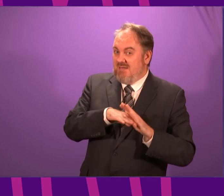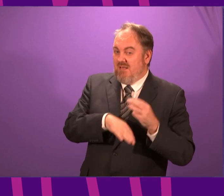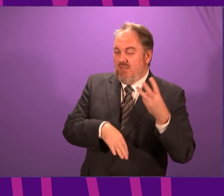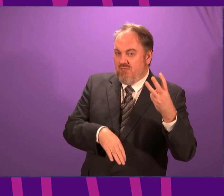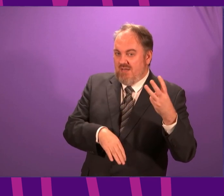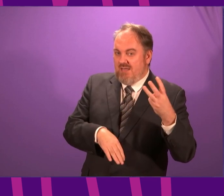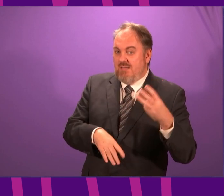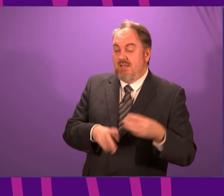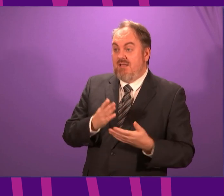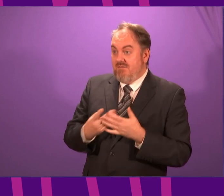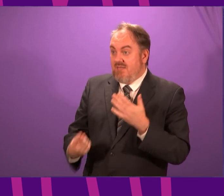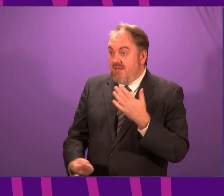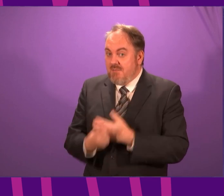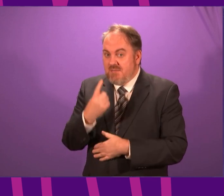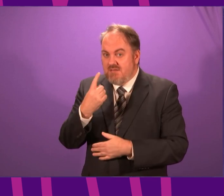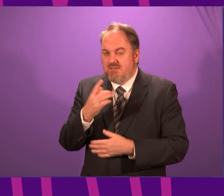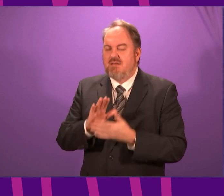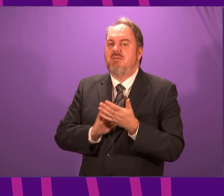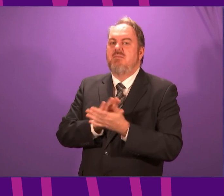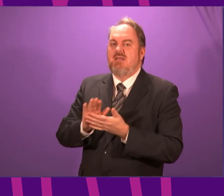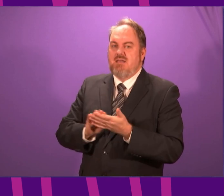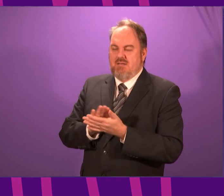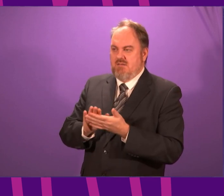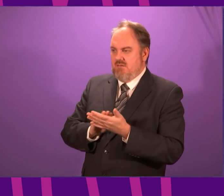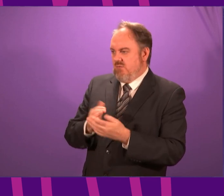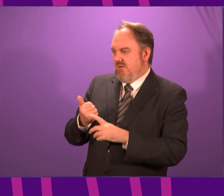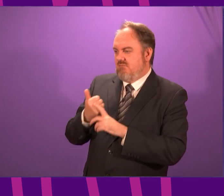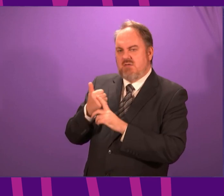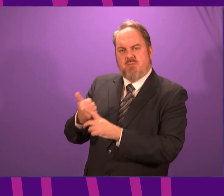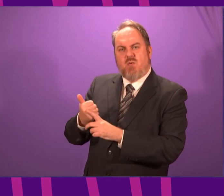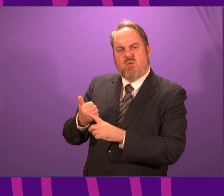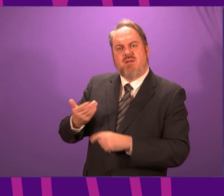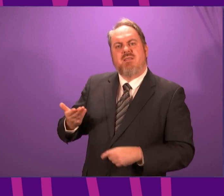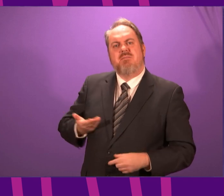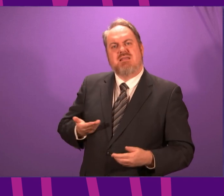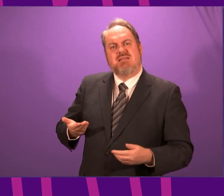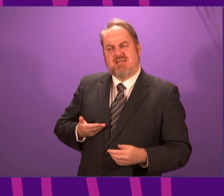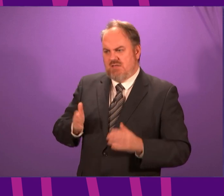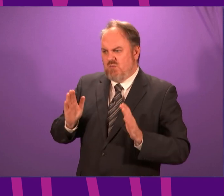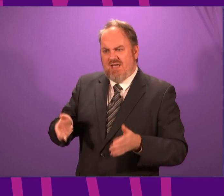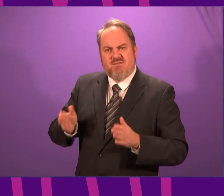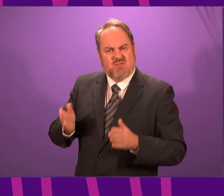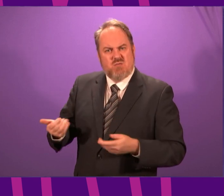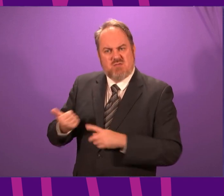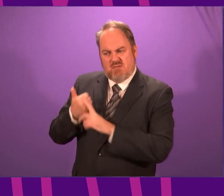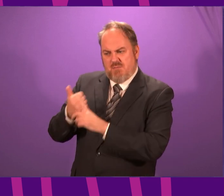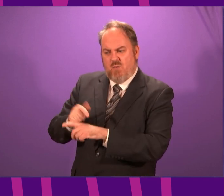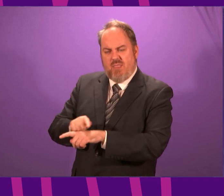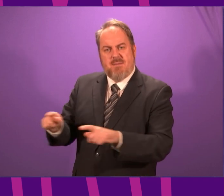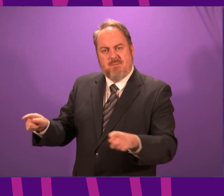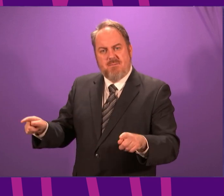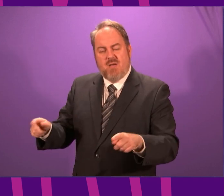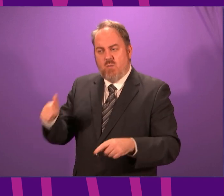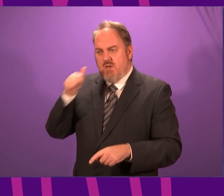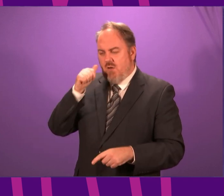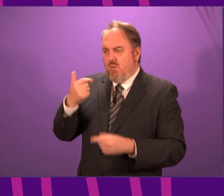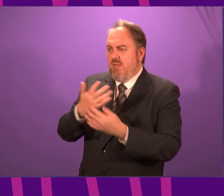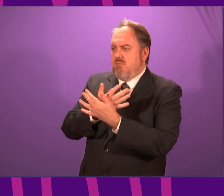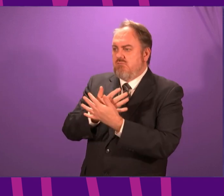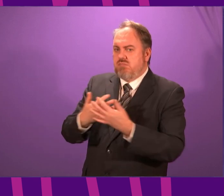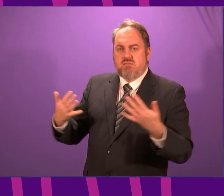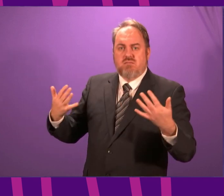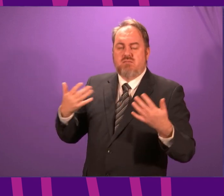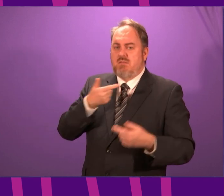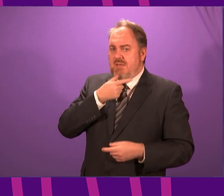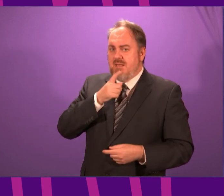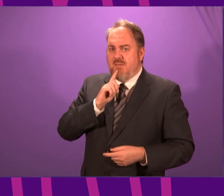more support. Some could be shut for 6 to 8 weeks or longer in this period, and we know that they employ significant amounts of people in some